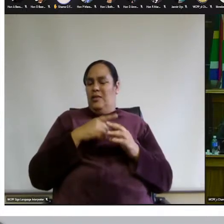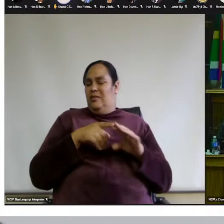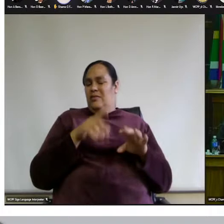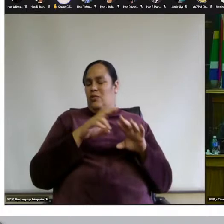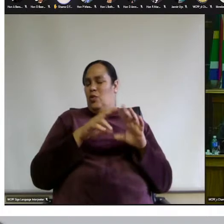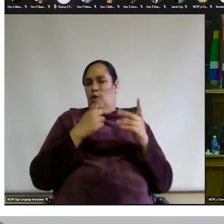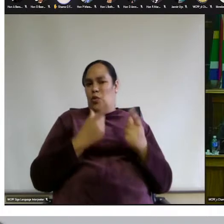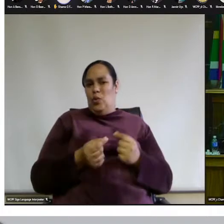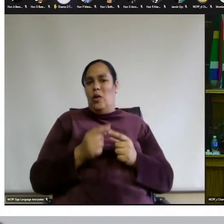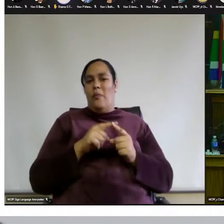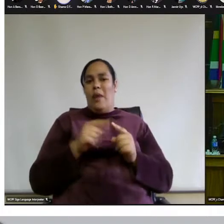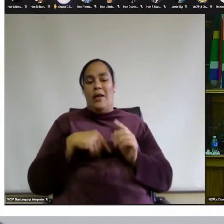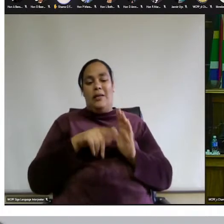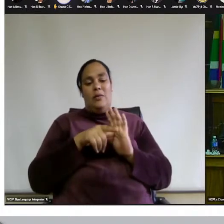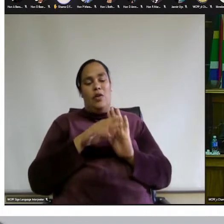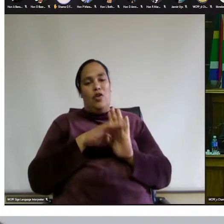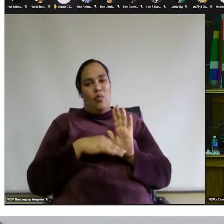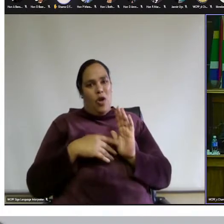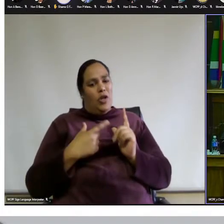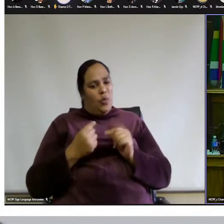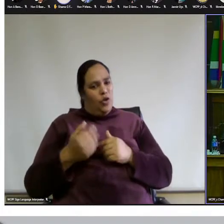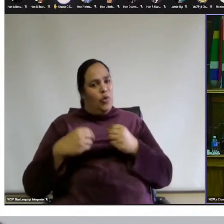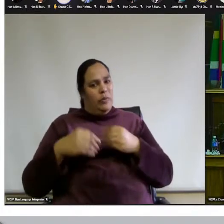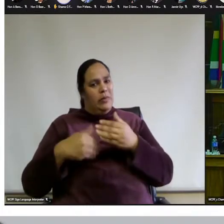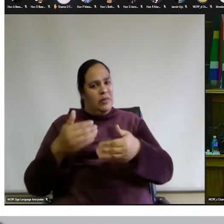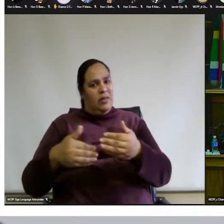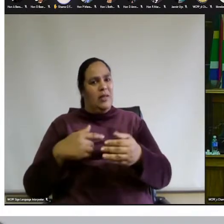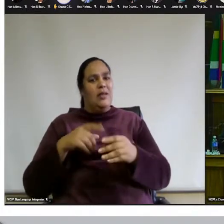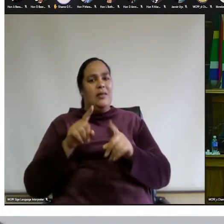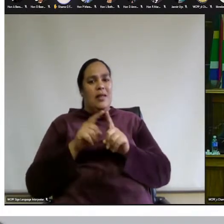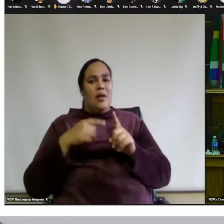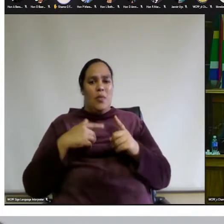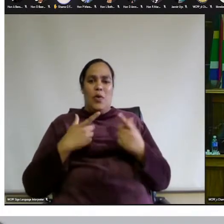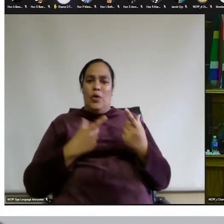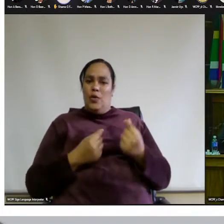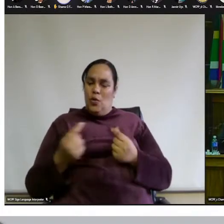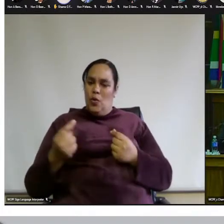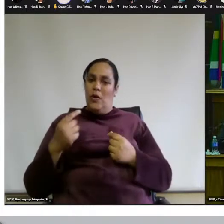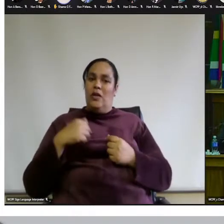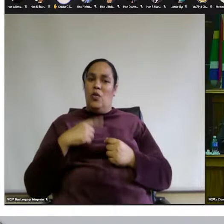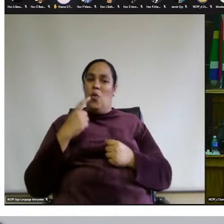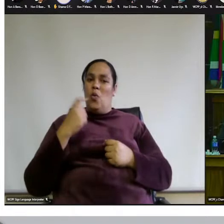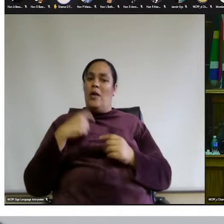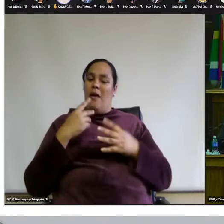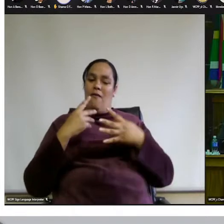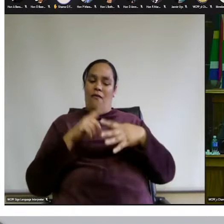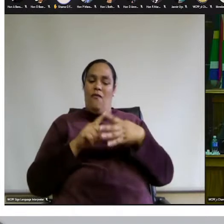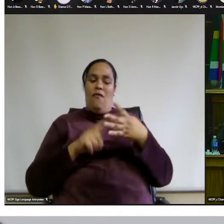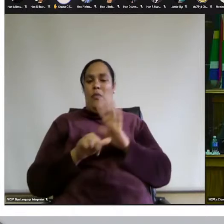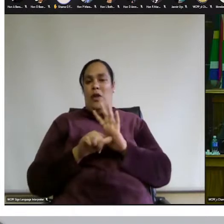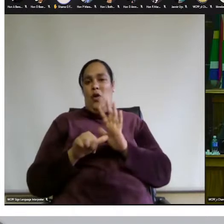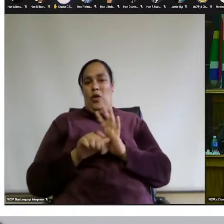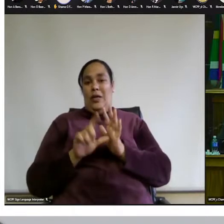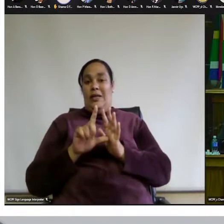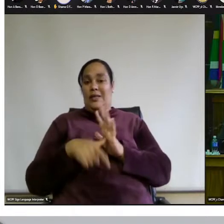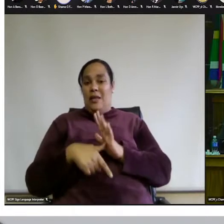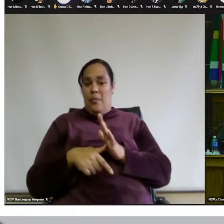disability program is up and running and we are seized. It is one of my four priorities: disability, substance